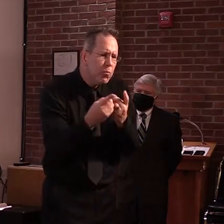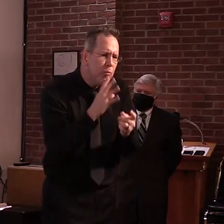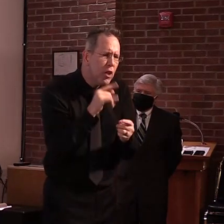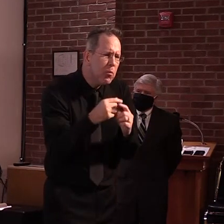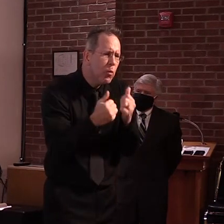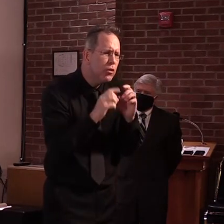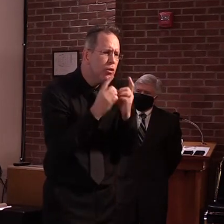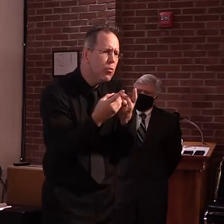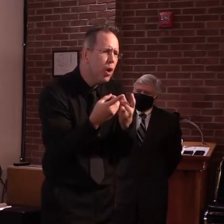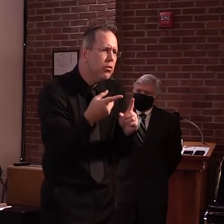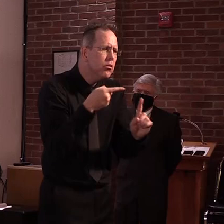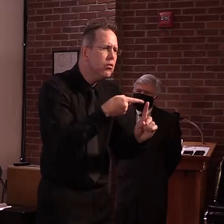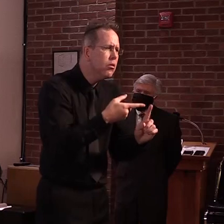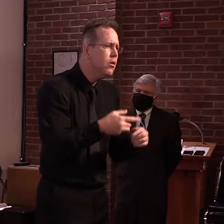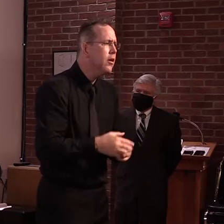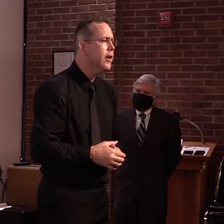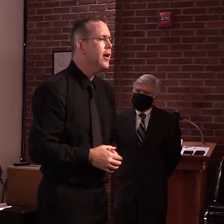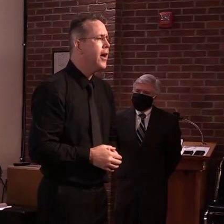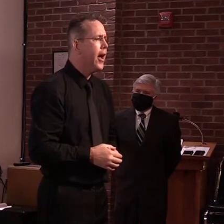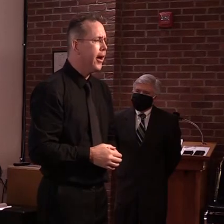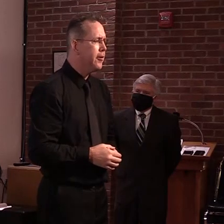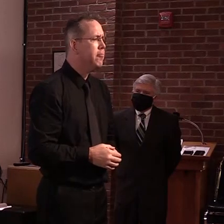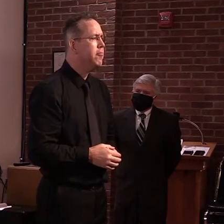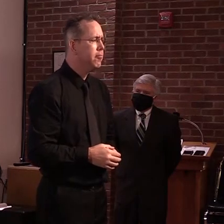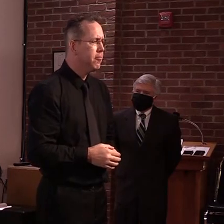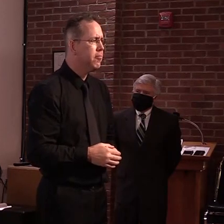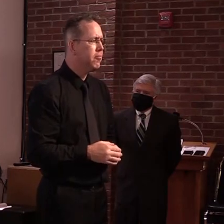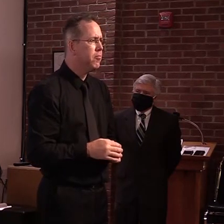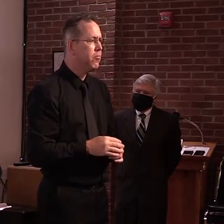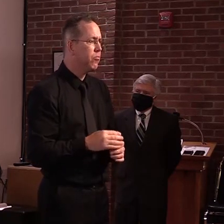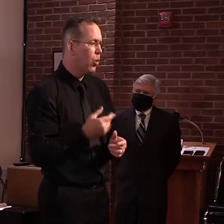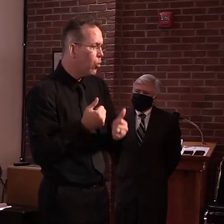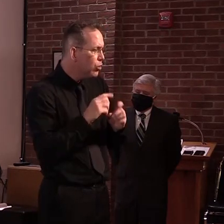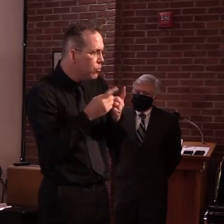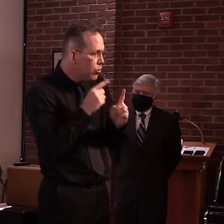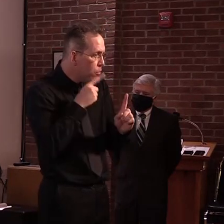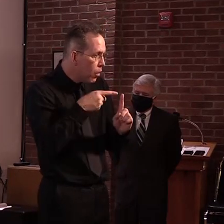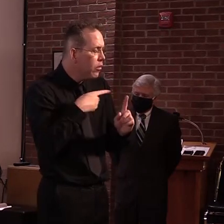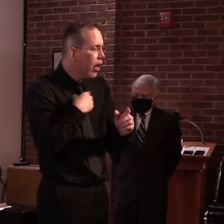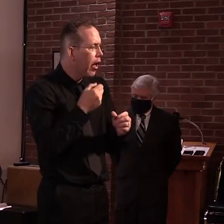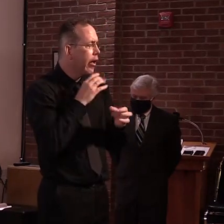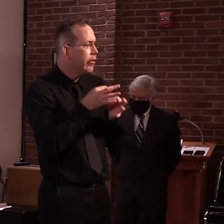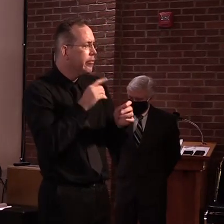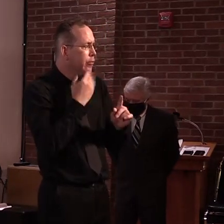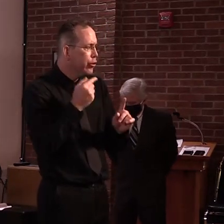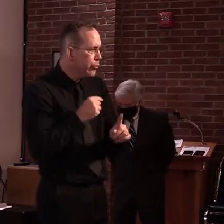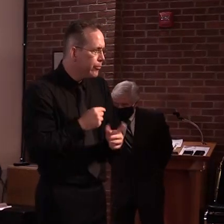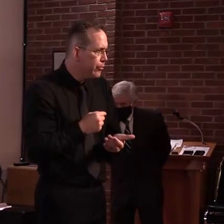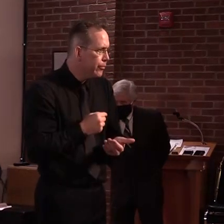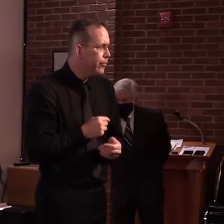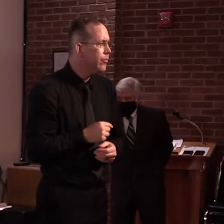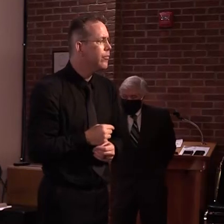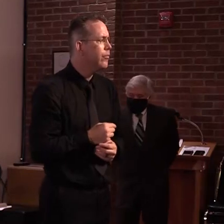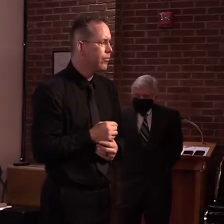I'm going to ask. I could try to answer your question. I'm going to ask Dr. Levine and maybe Secretary Curley weigh in as well.